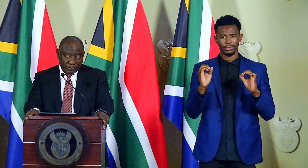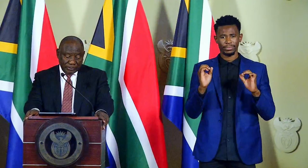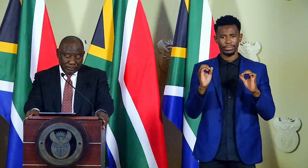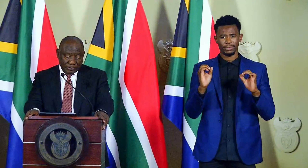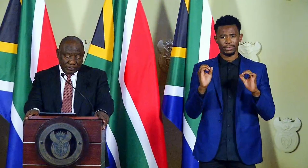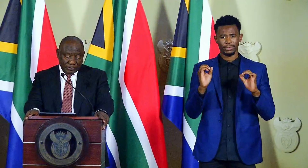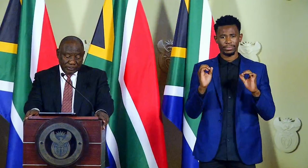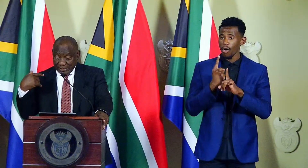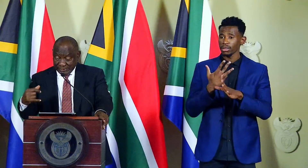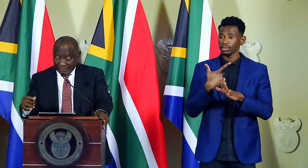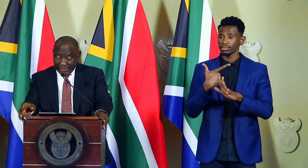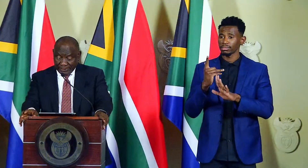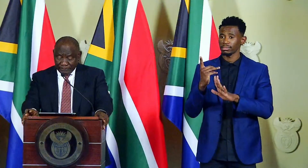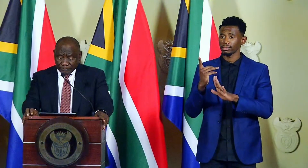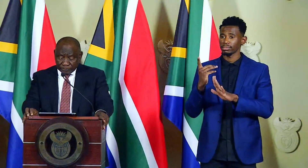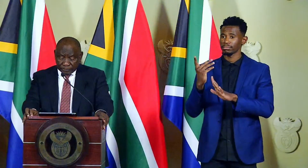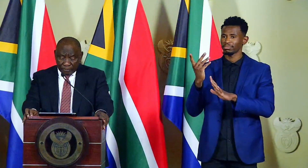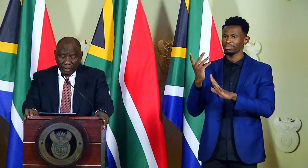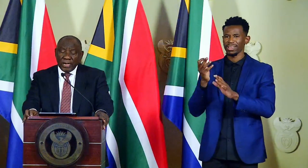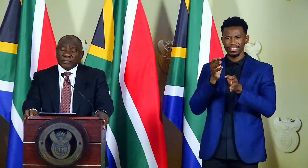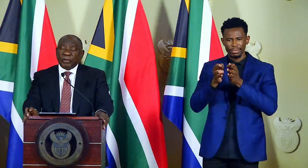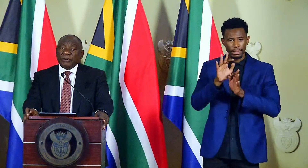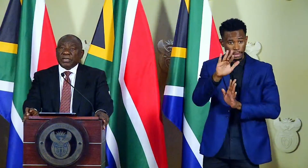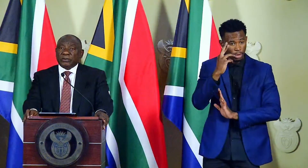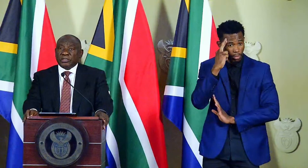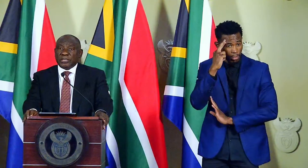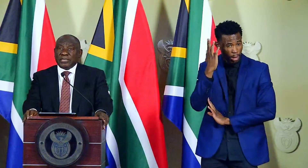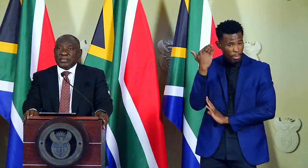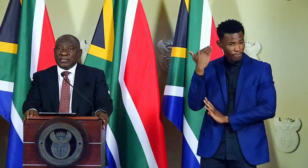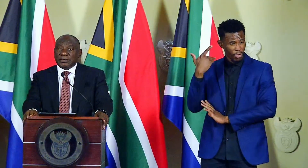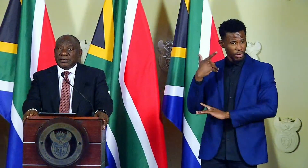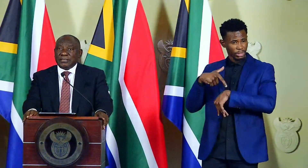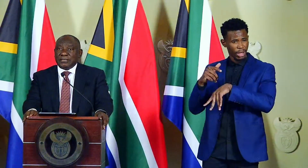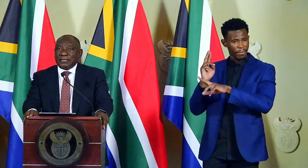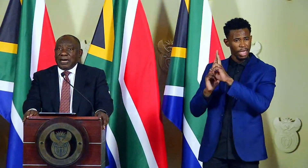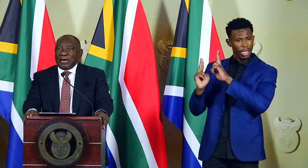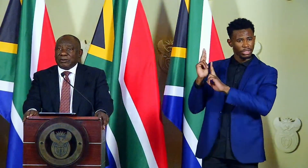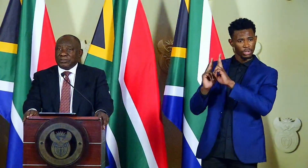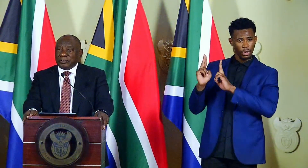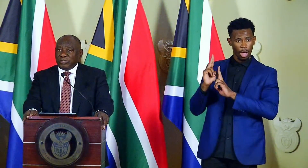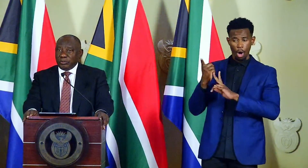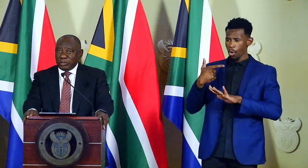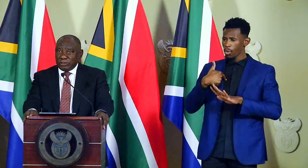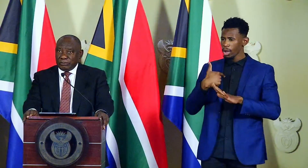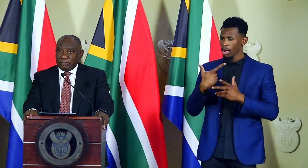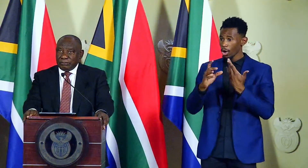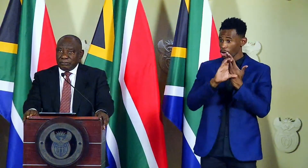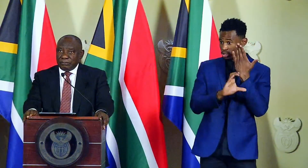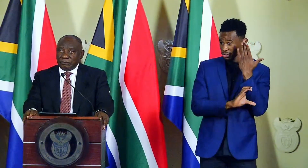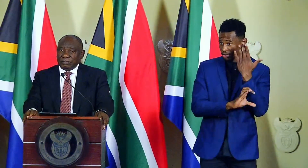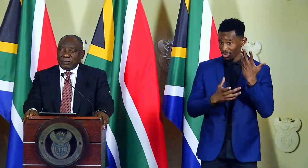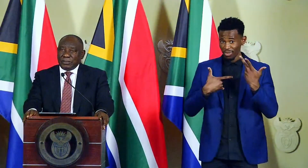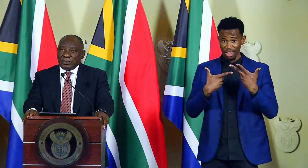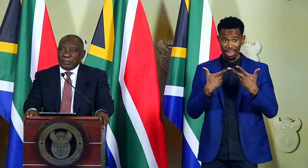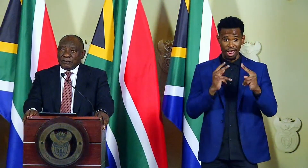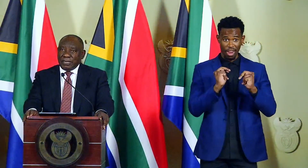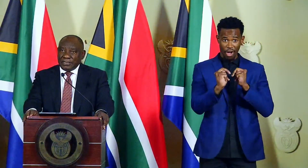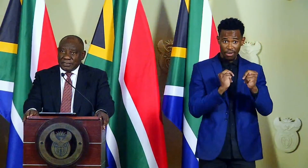people back into history and say, as we were negotiating our constitution,